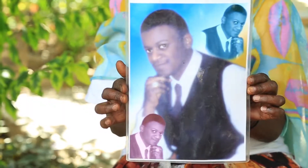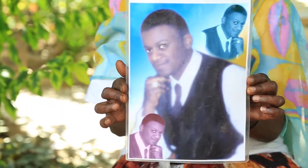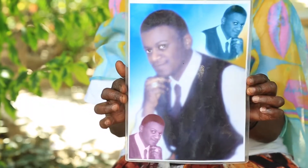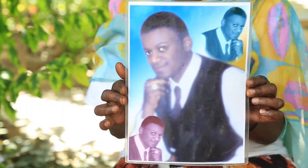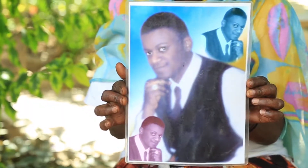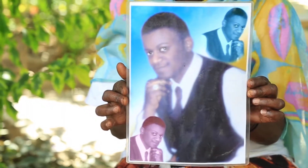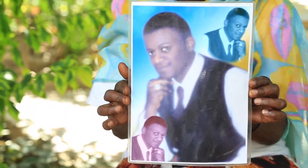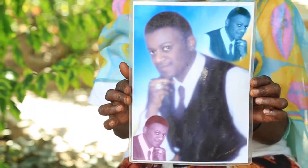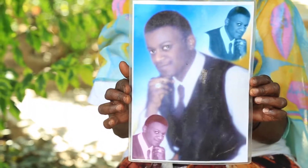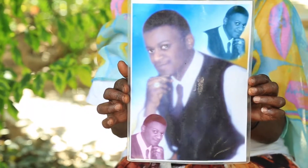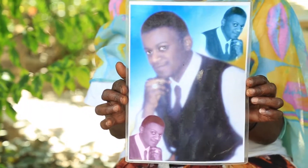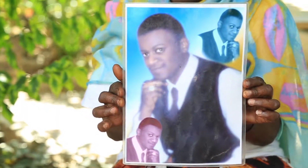big.